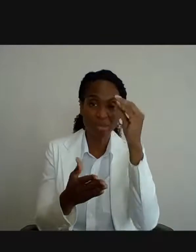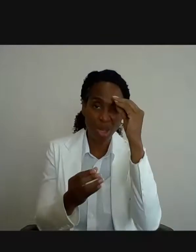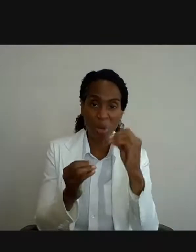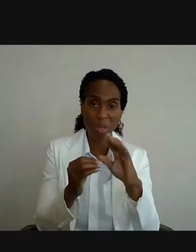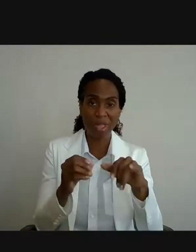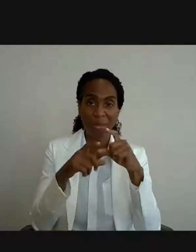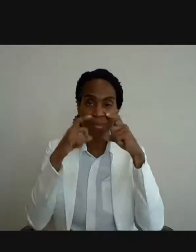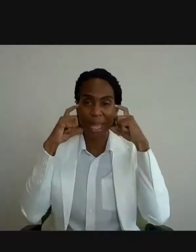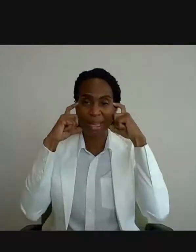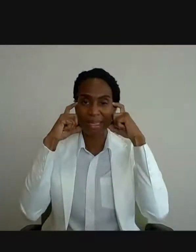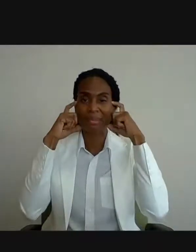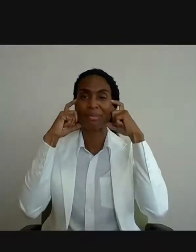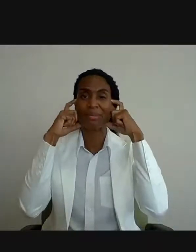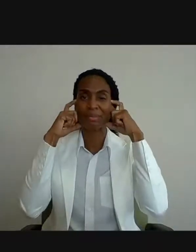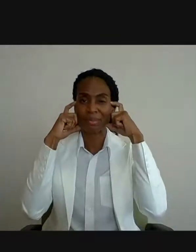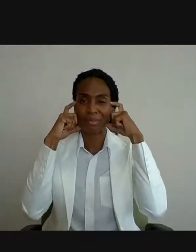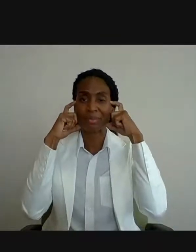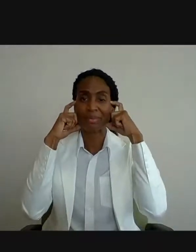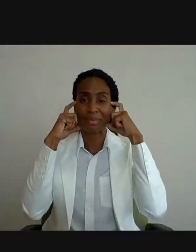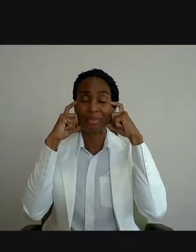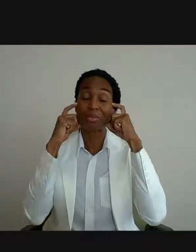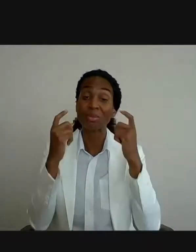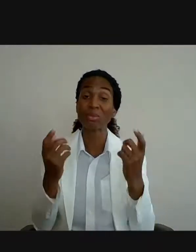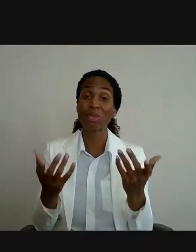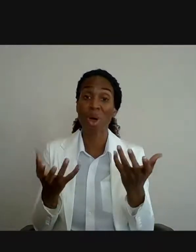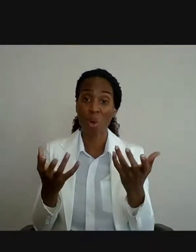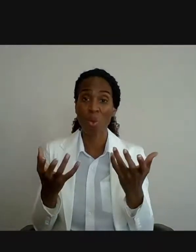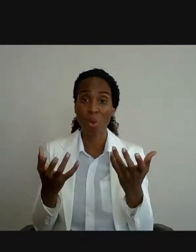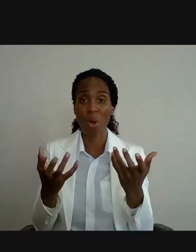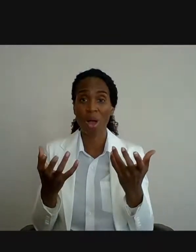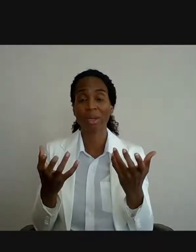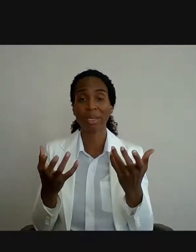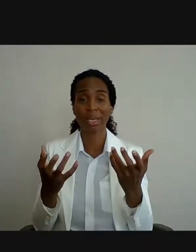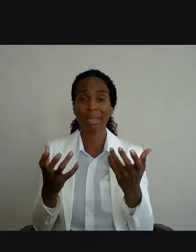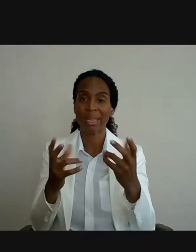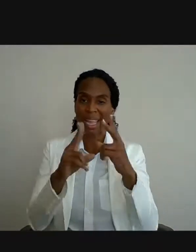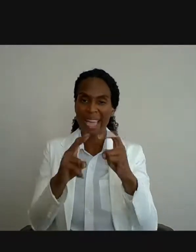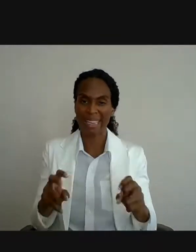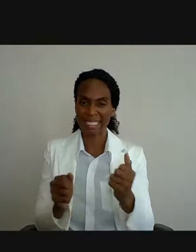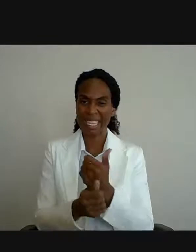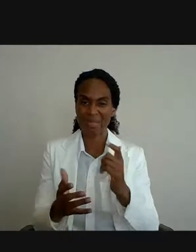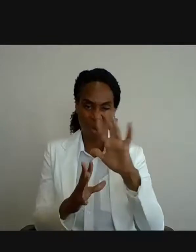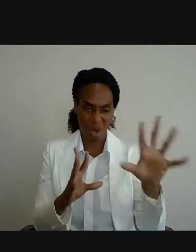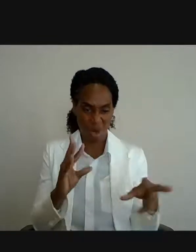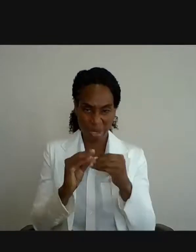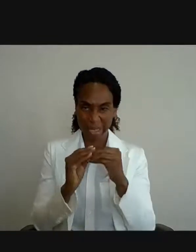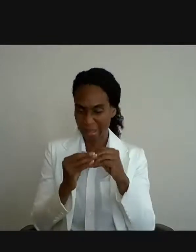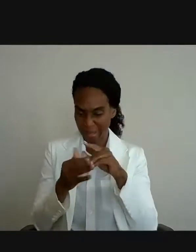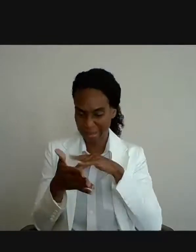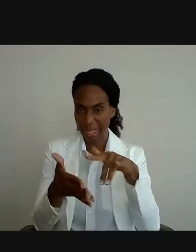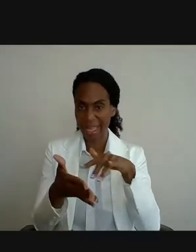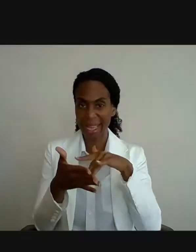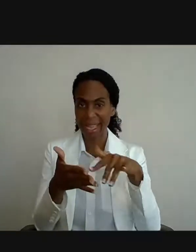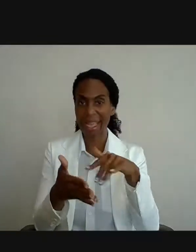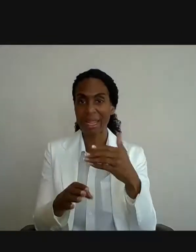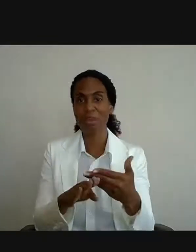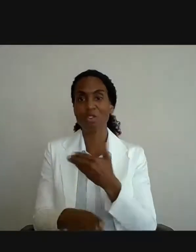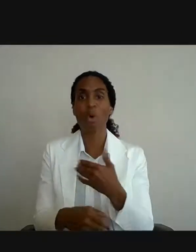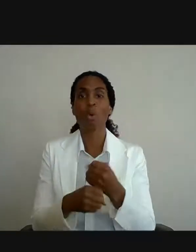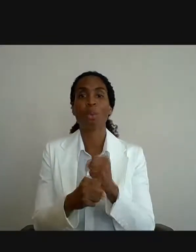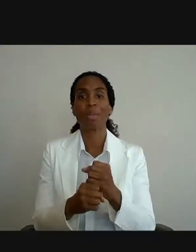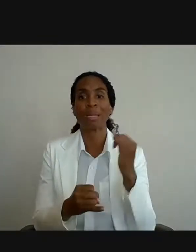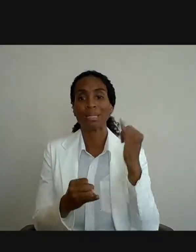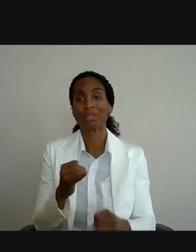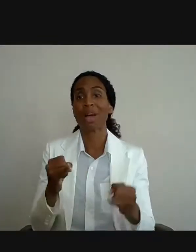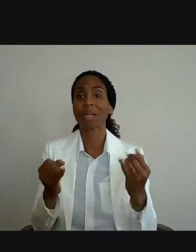that mask? So we want to take that all into context in terms of making a final